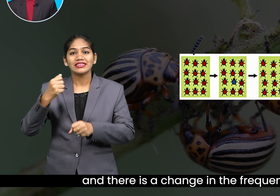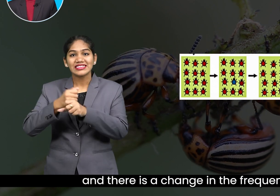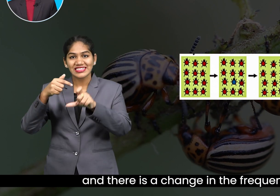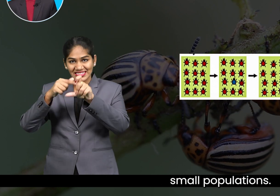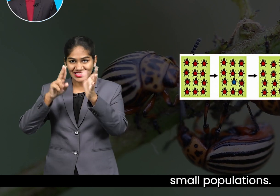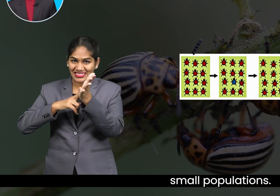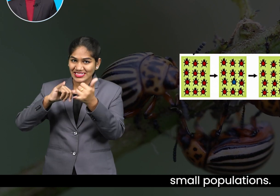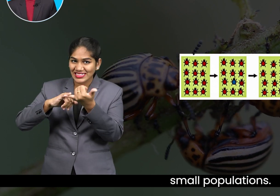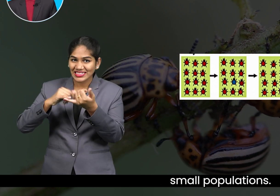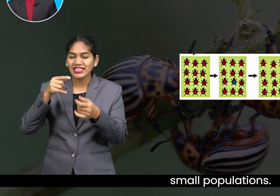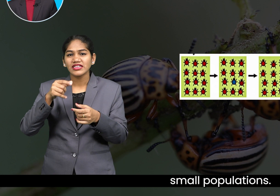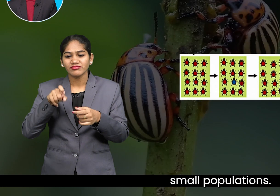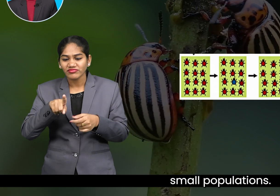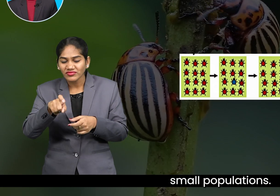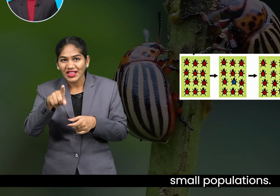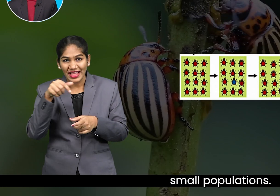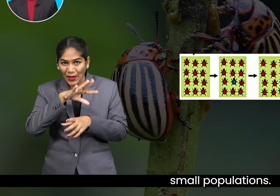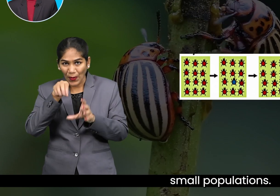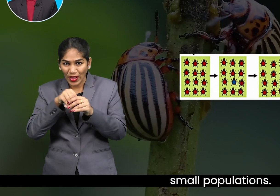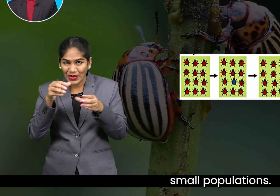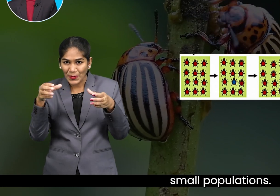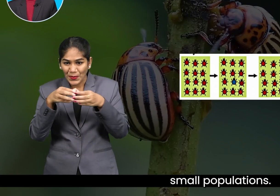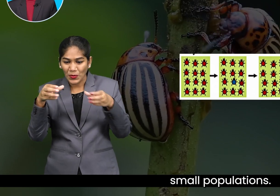in small populations.